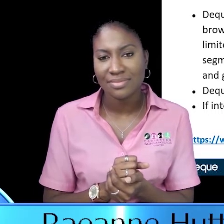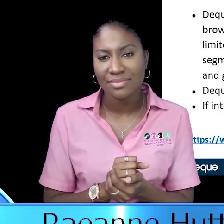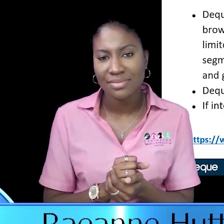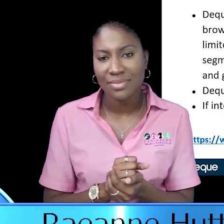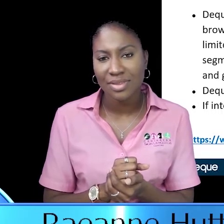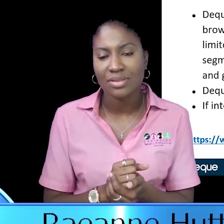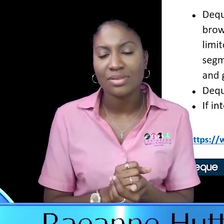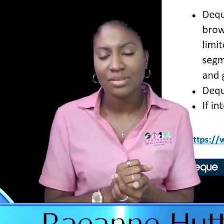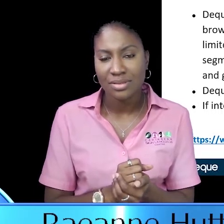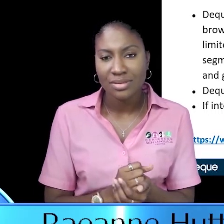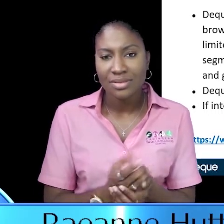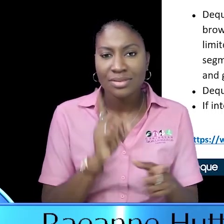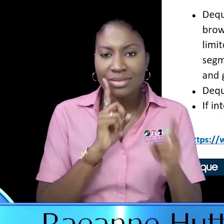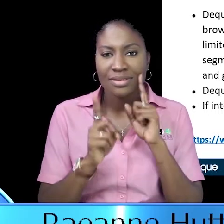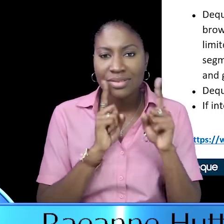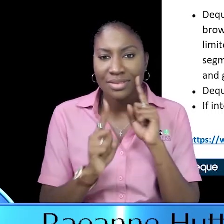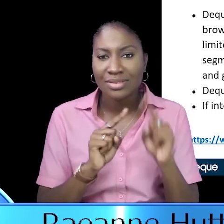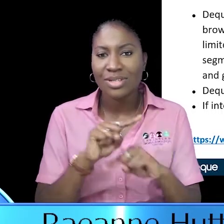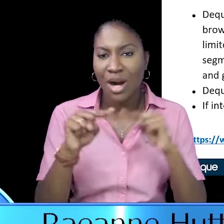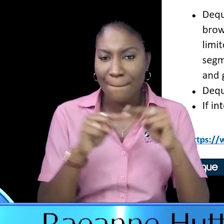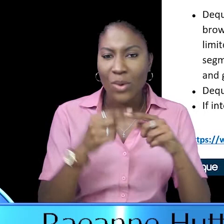I'm just checking my notes here.